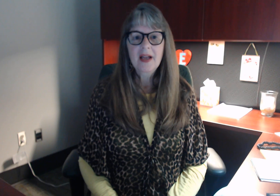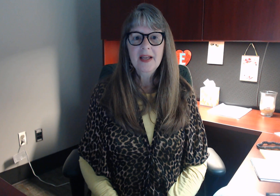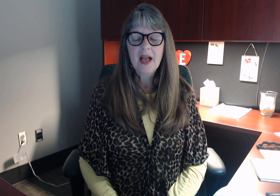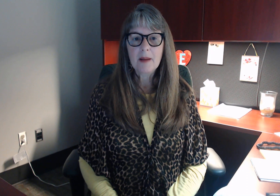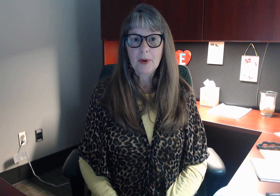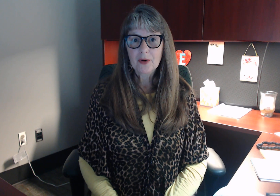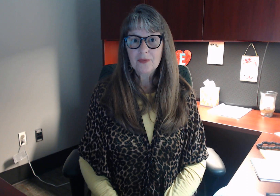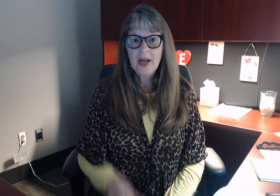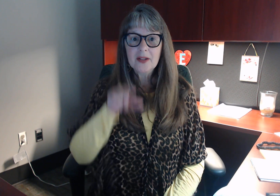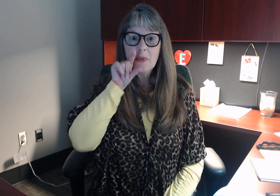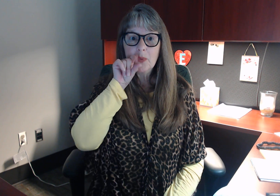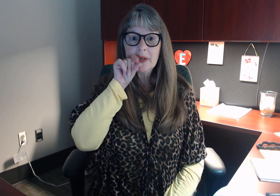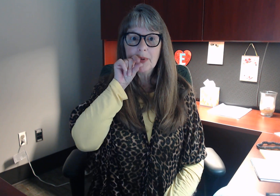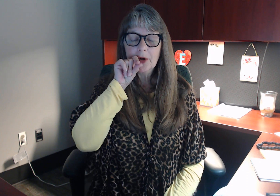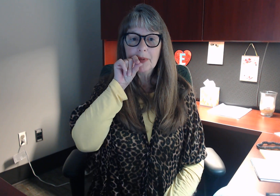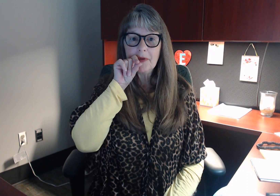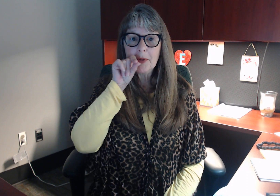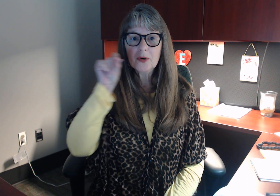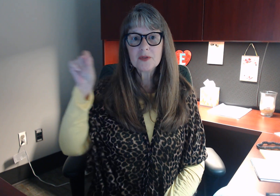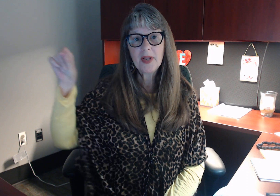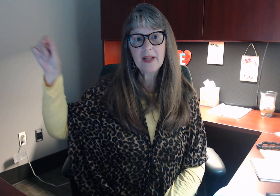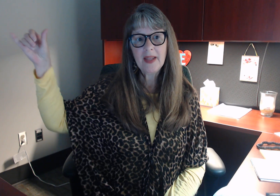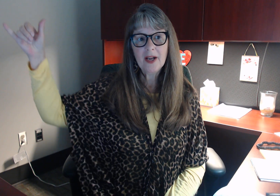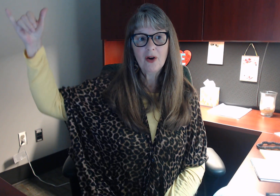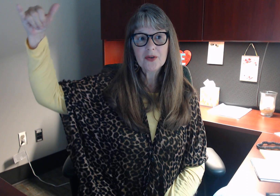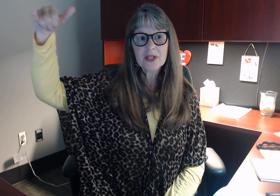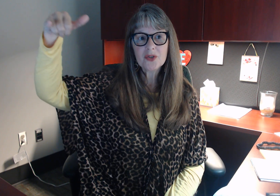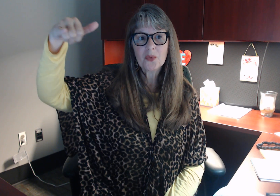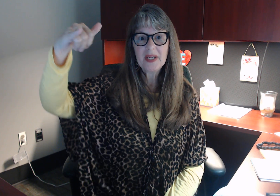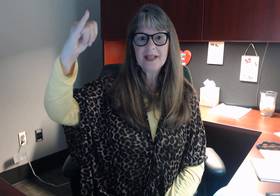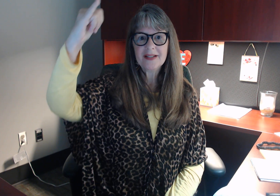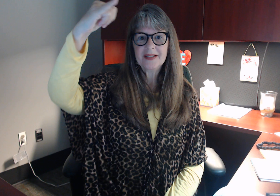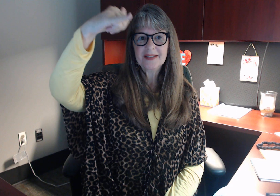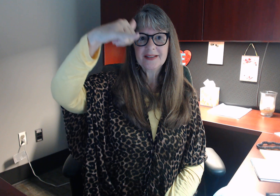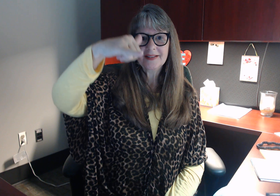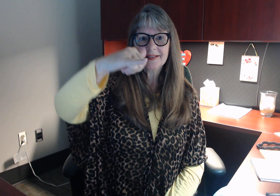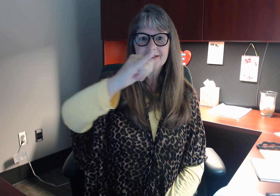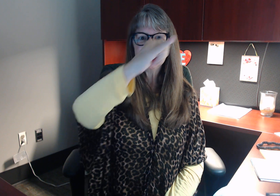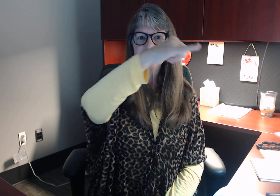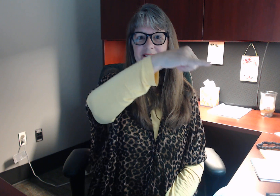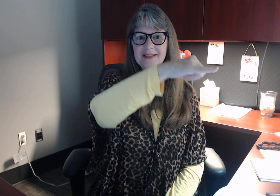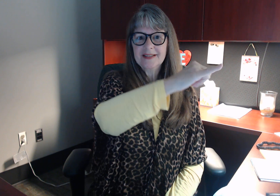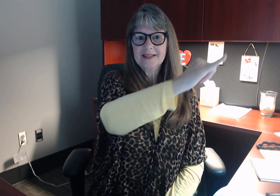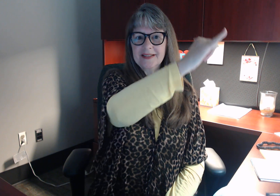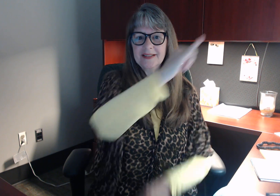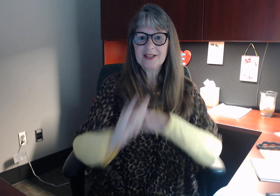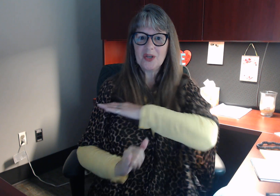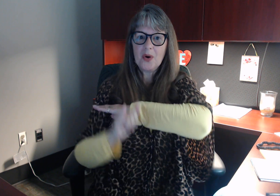A bird flying, remember we did bird, but if a bird is flying in the air, all you see is their wings. So a